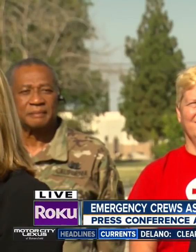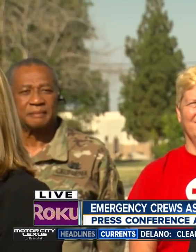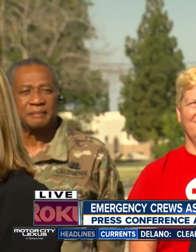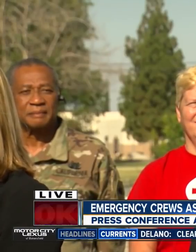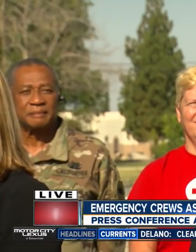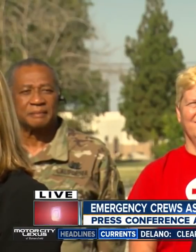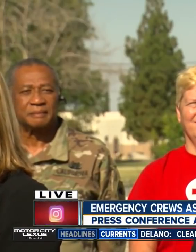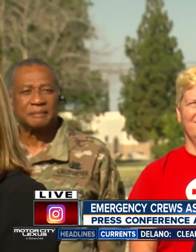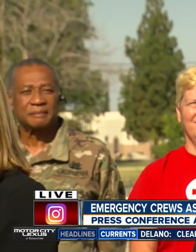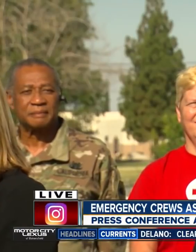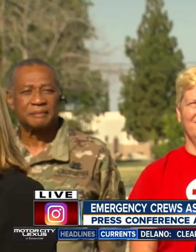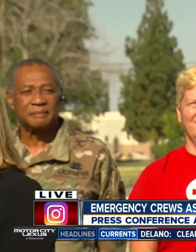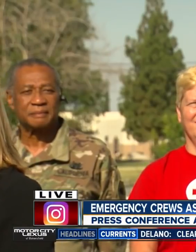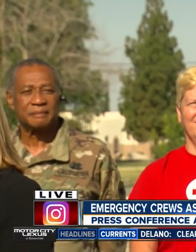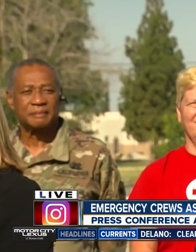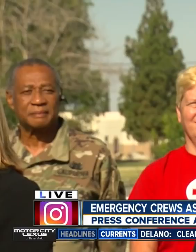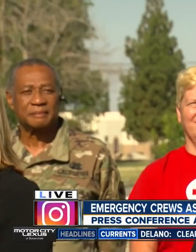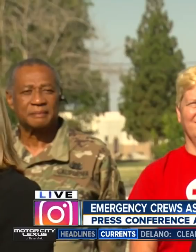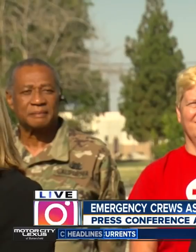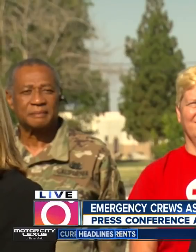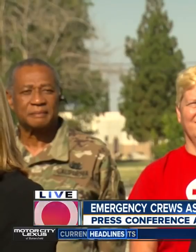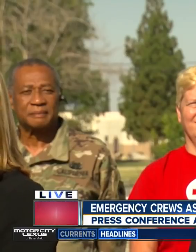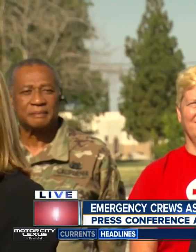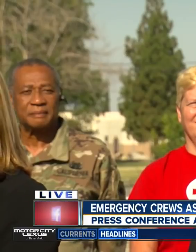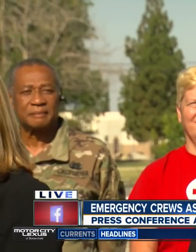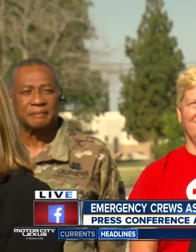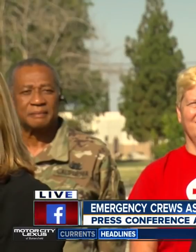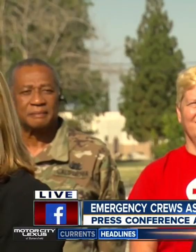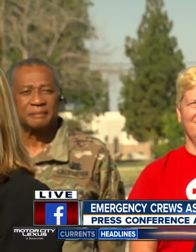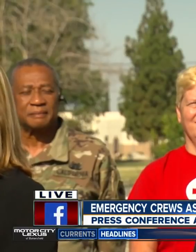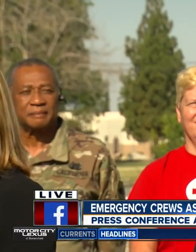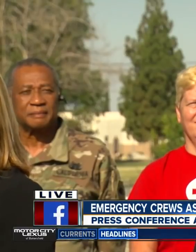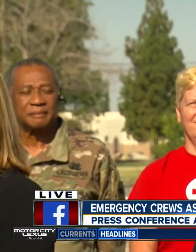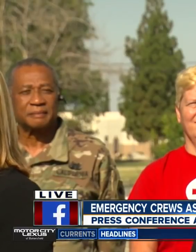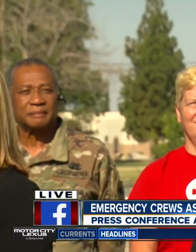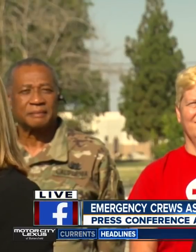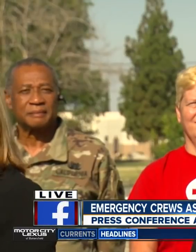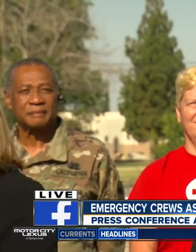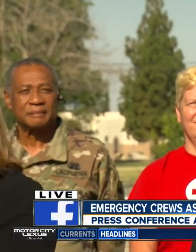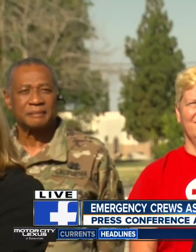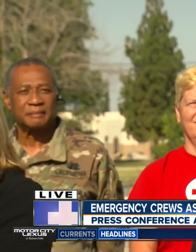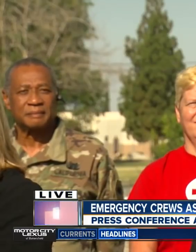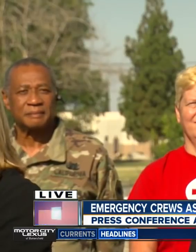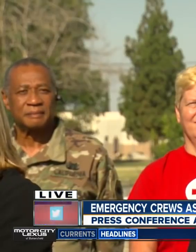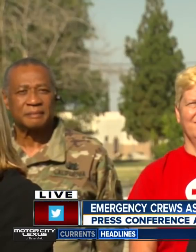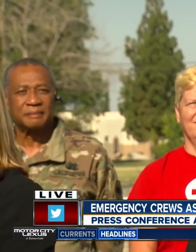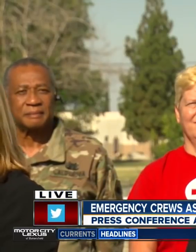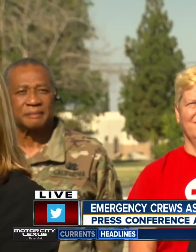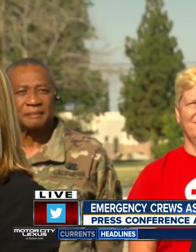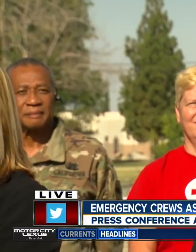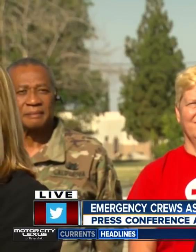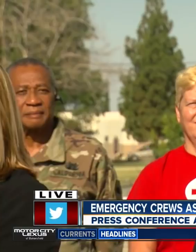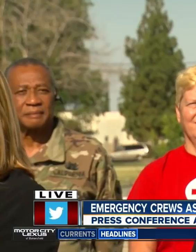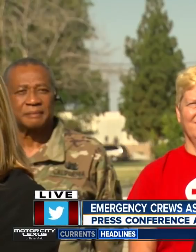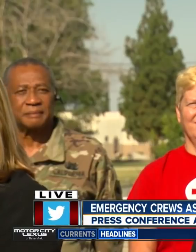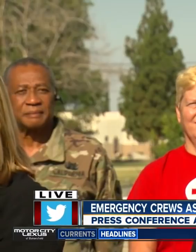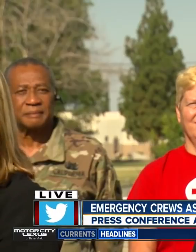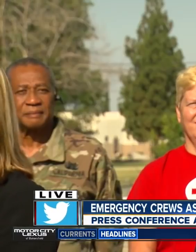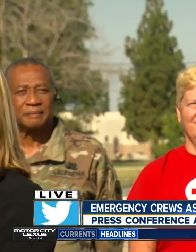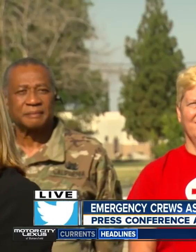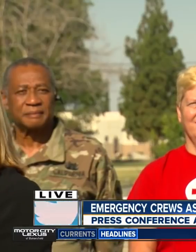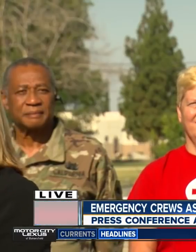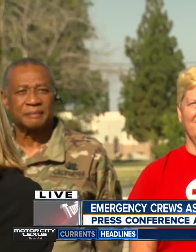with Ridgecrest PD is just doing a great job with the resources he has. Chief Mitchell with Kern County Fire and